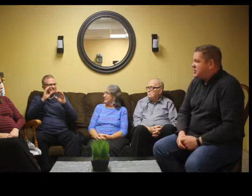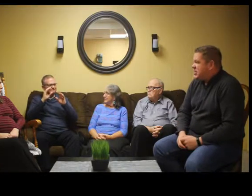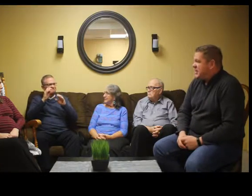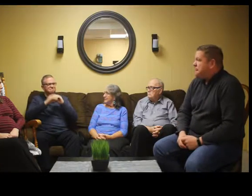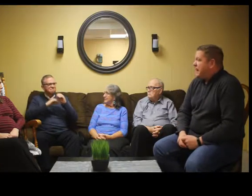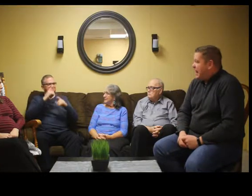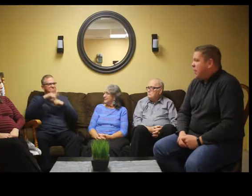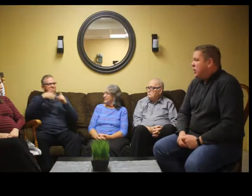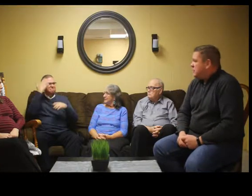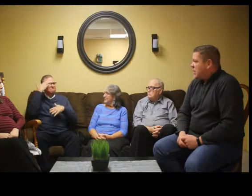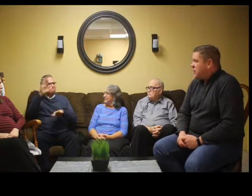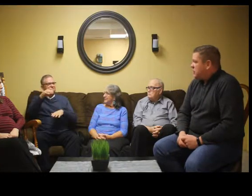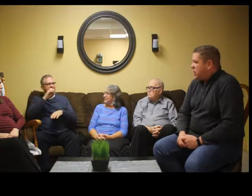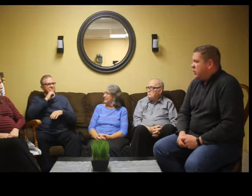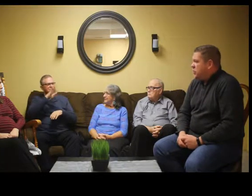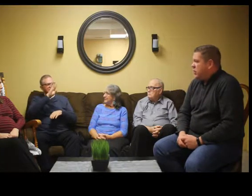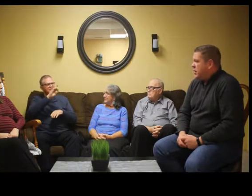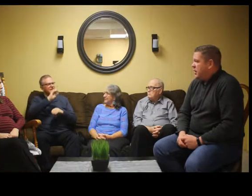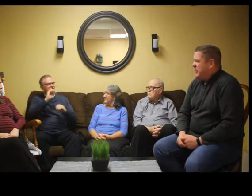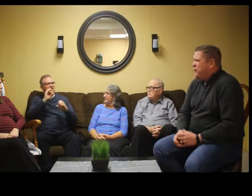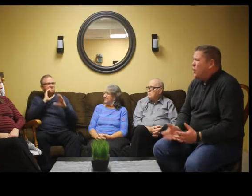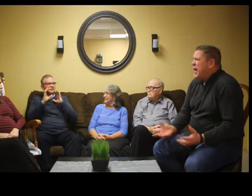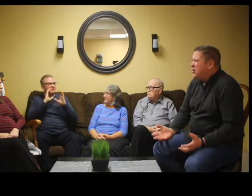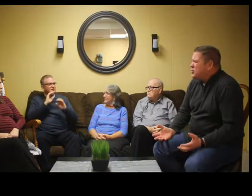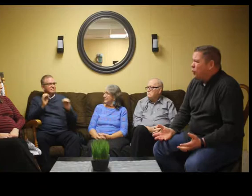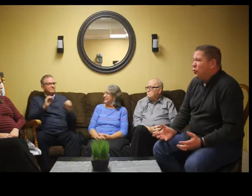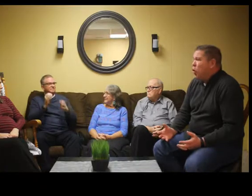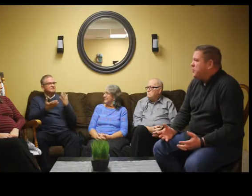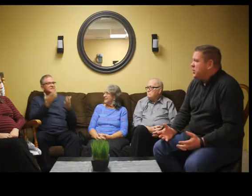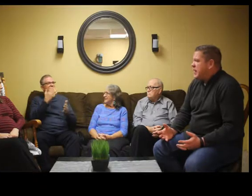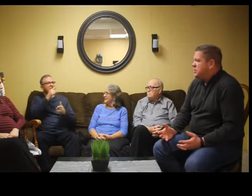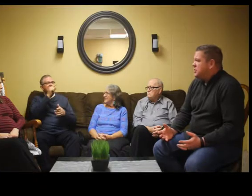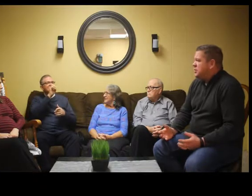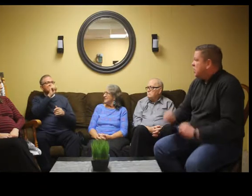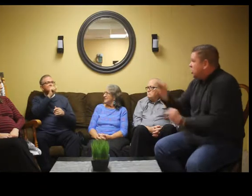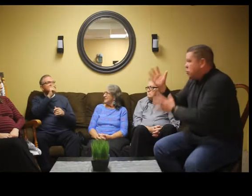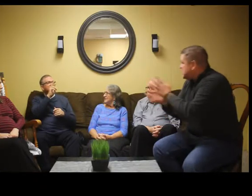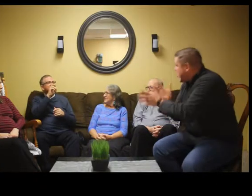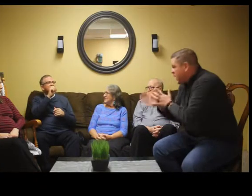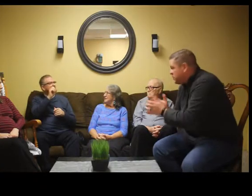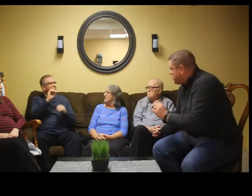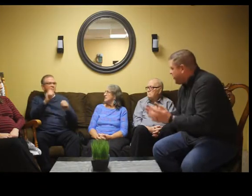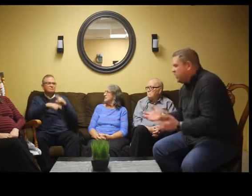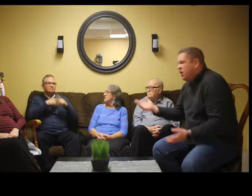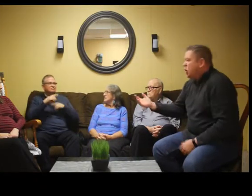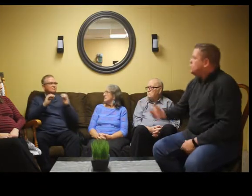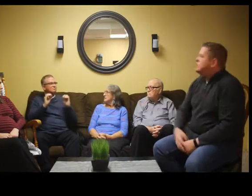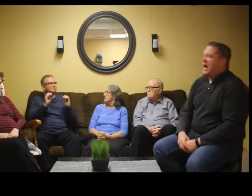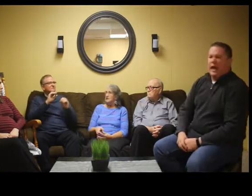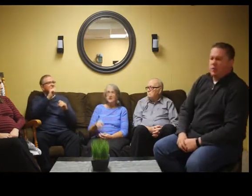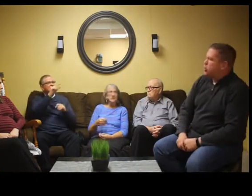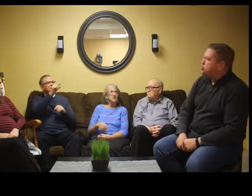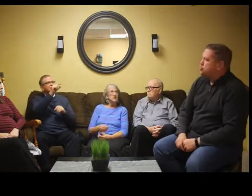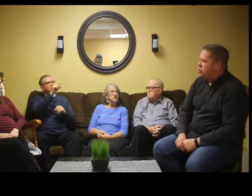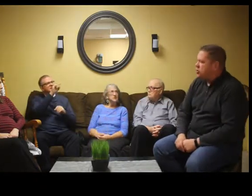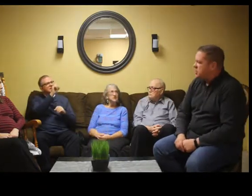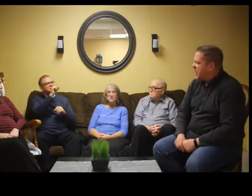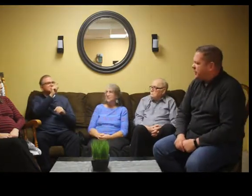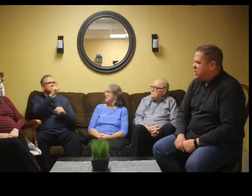seat. I want to talk to you a little bit. 48 years old, no communication, no sign language, nothing. No sign language, no structured sign language at